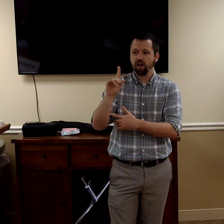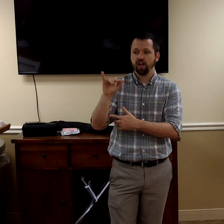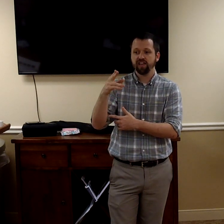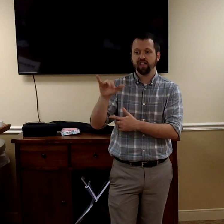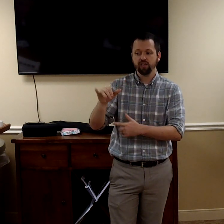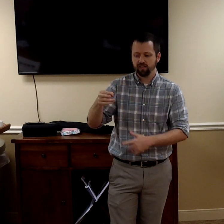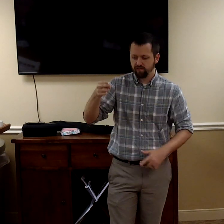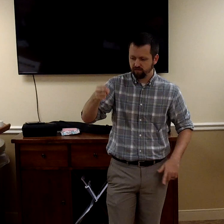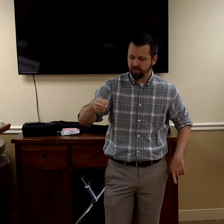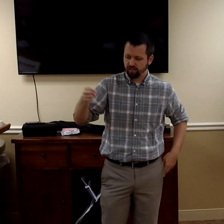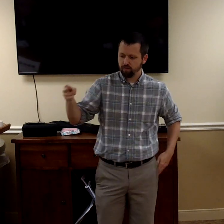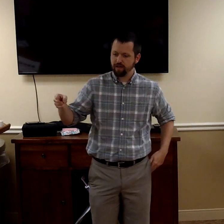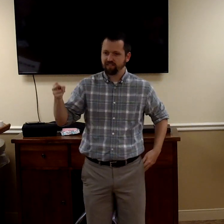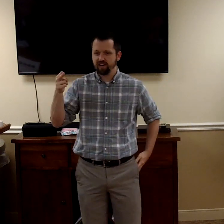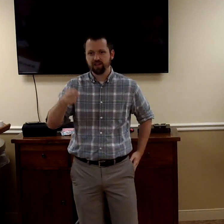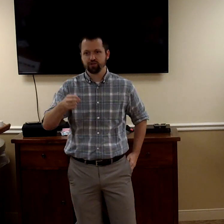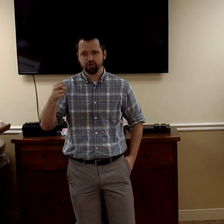Holly Hill, you bounce an H.